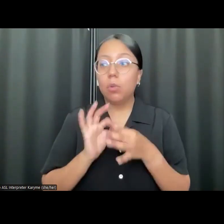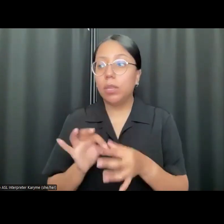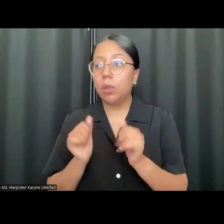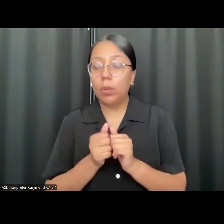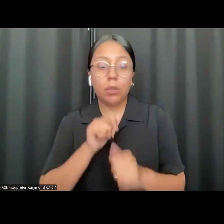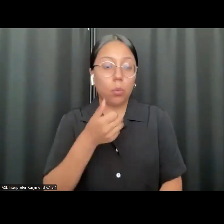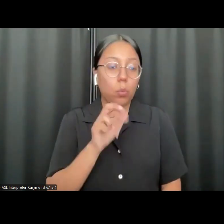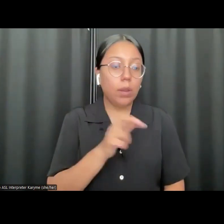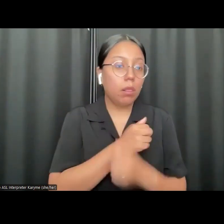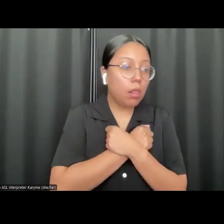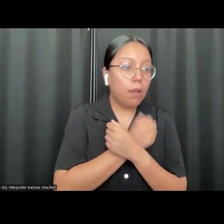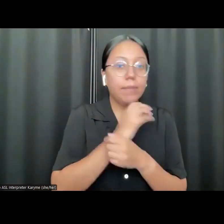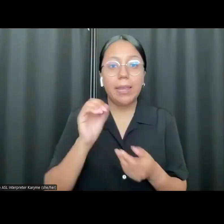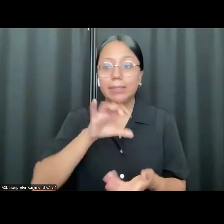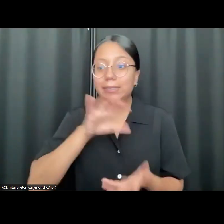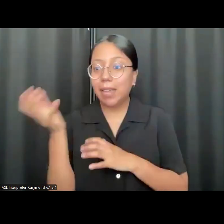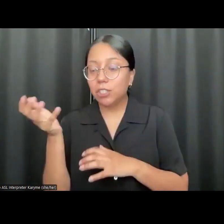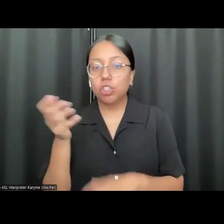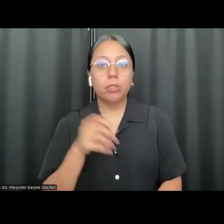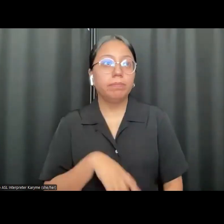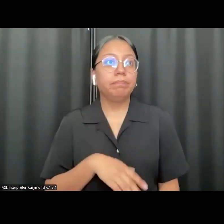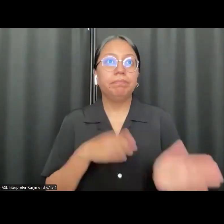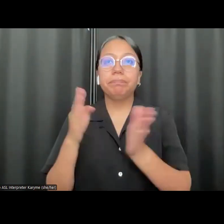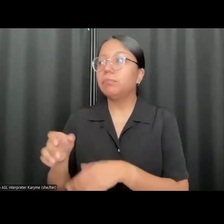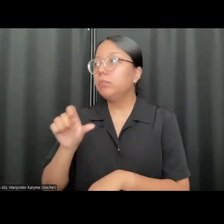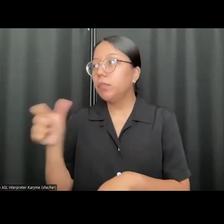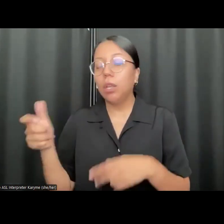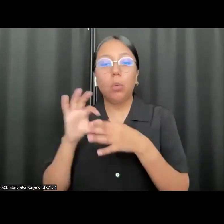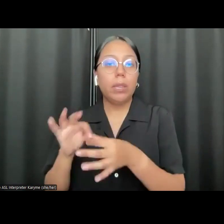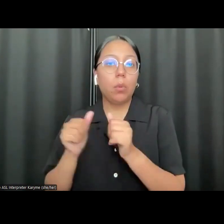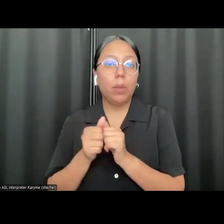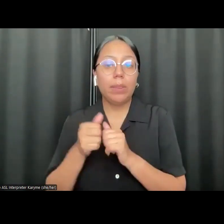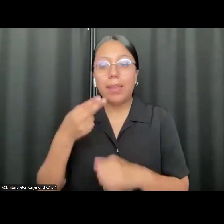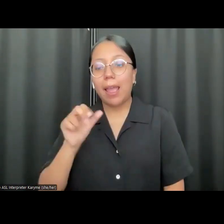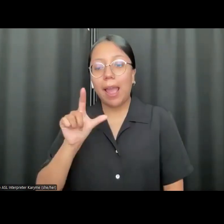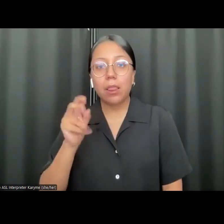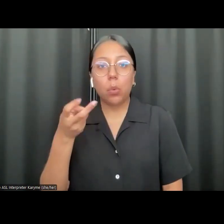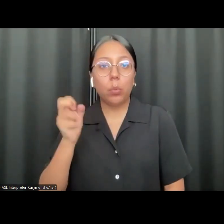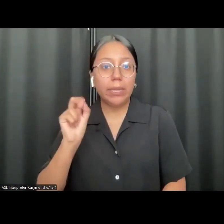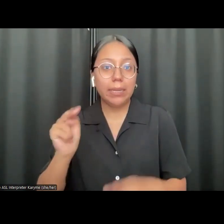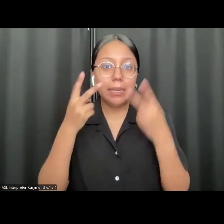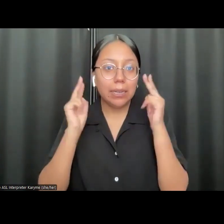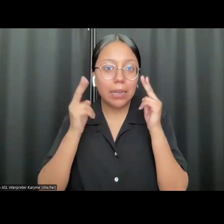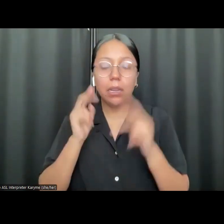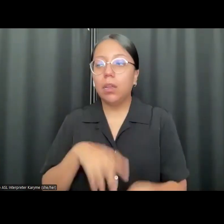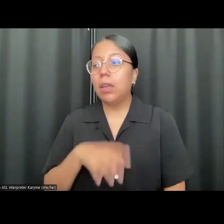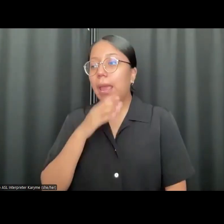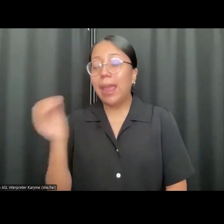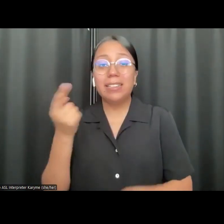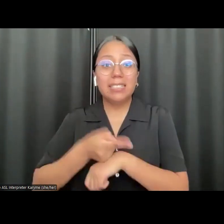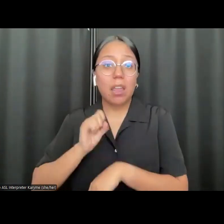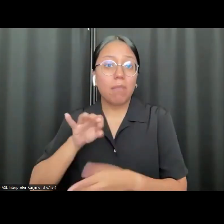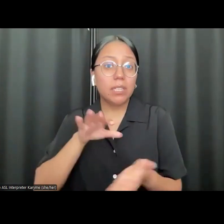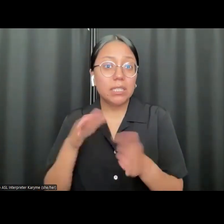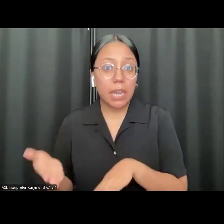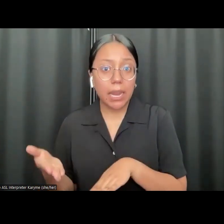Halloween slash de los Muertos, which is a grief time for a lot of people. And for then, we were like, we want